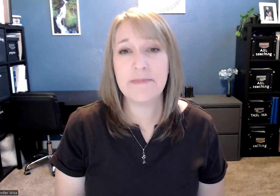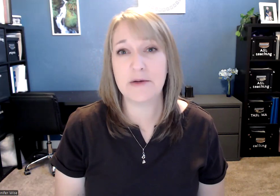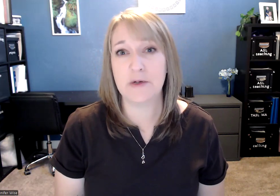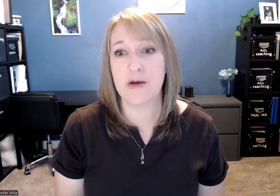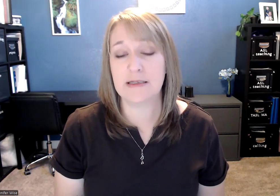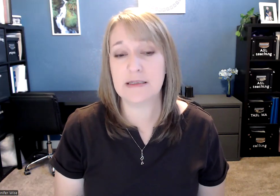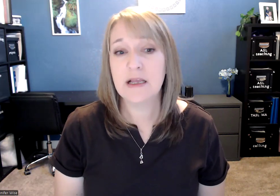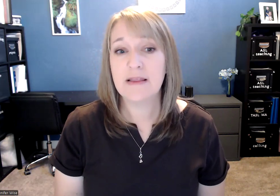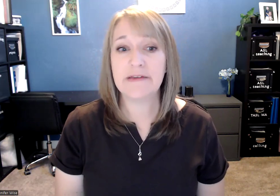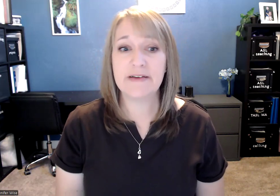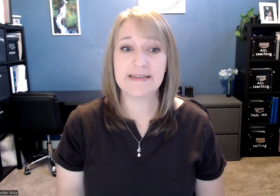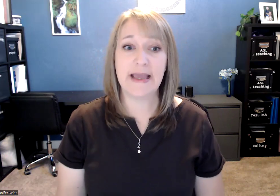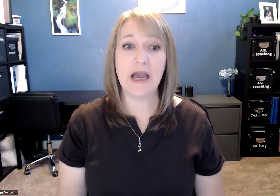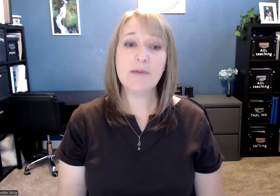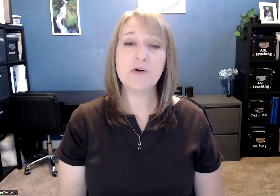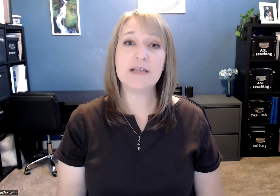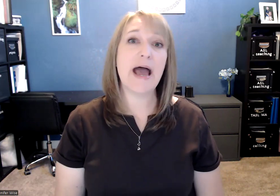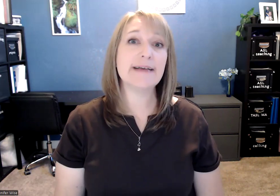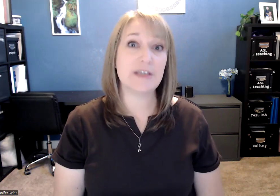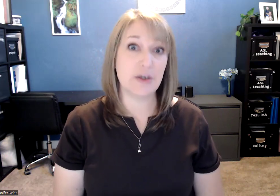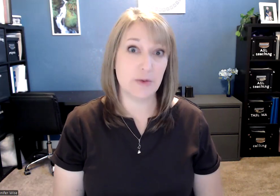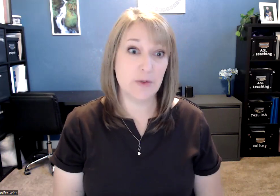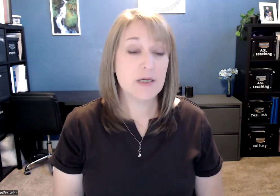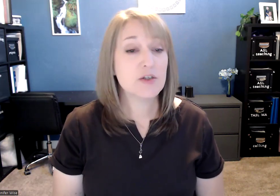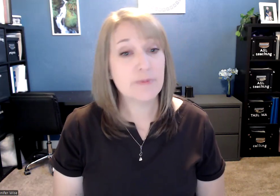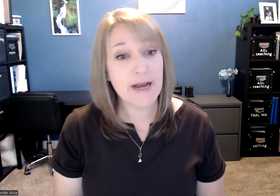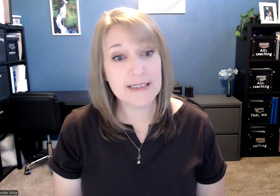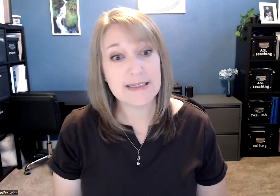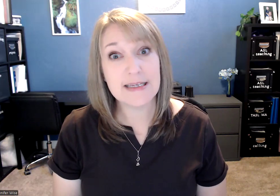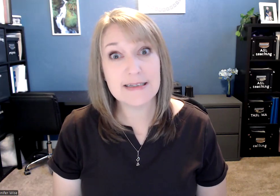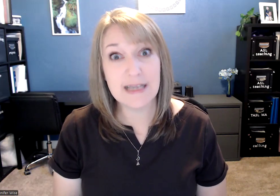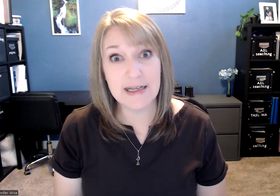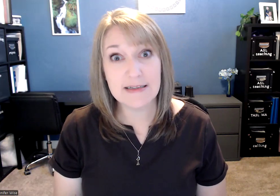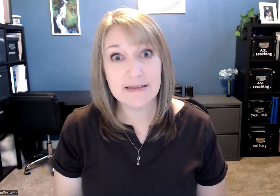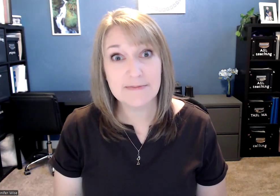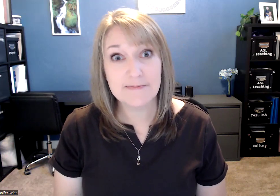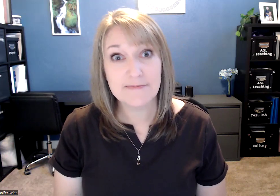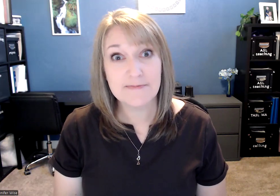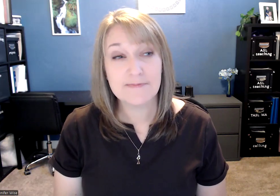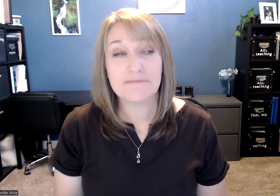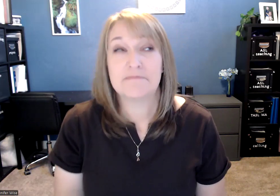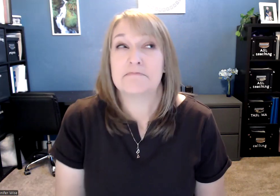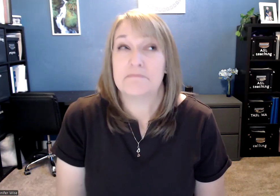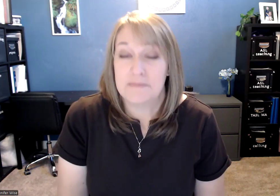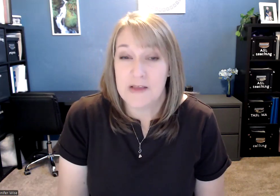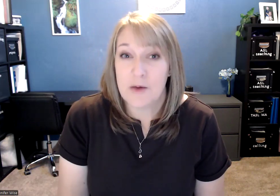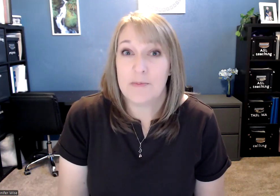make a request. Like if I say, I'm going to ask you to practice these signs, that would be